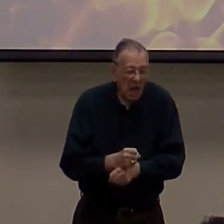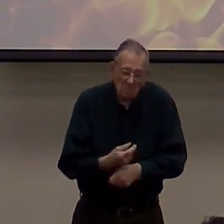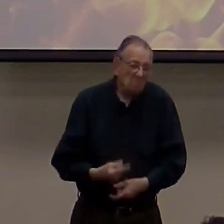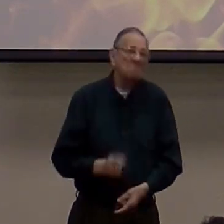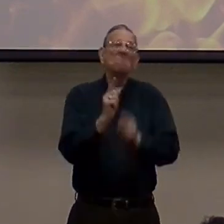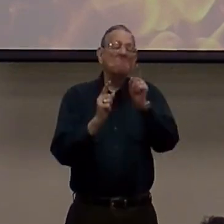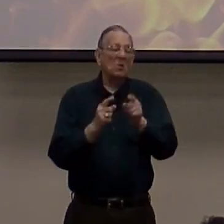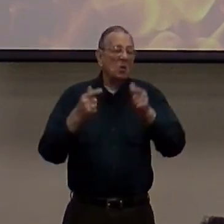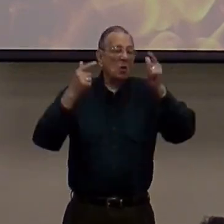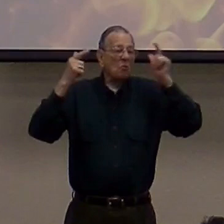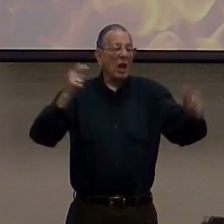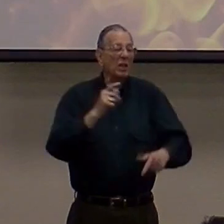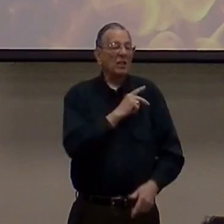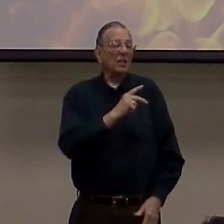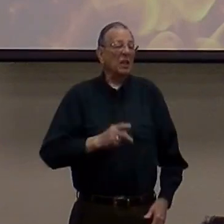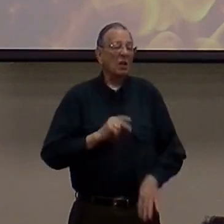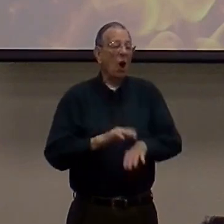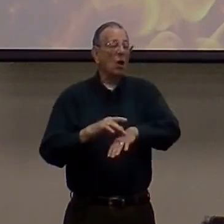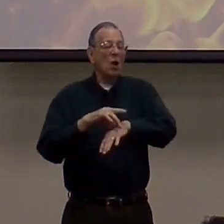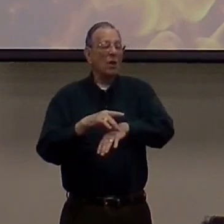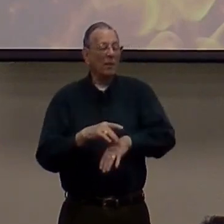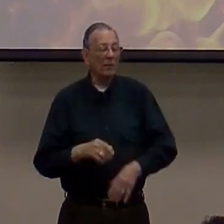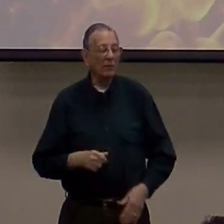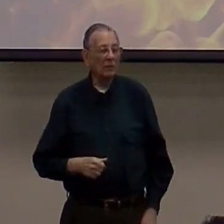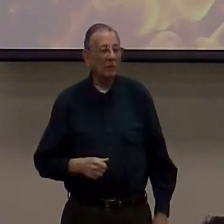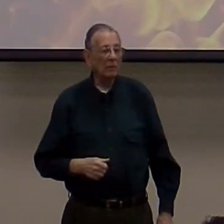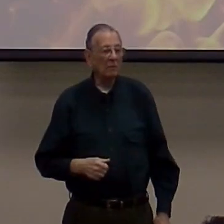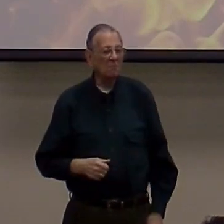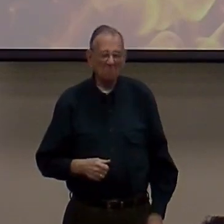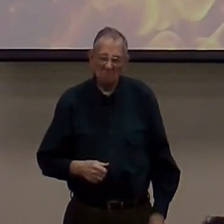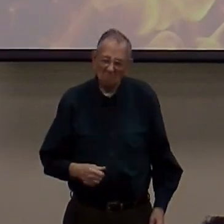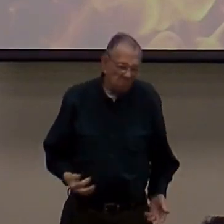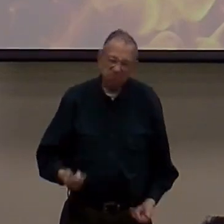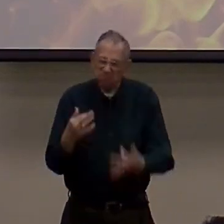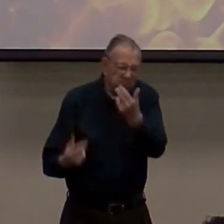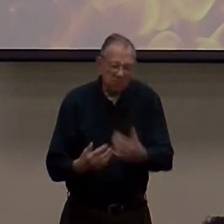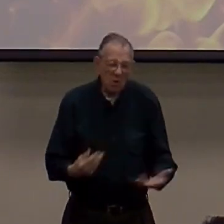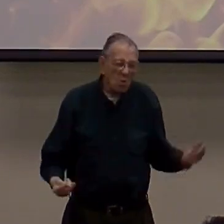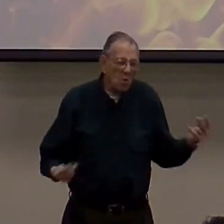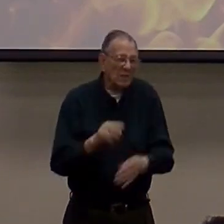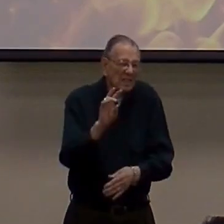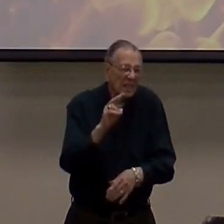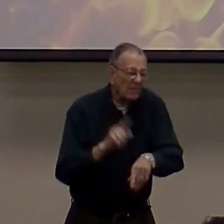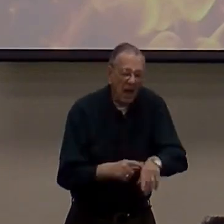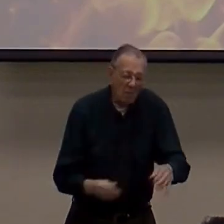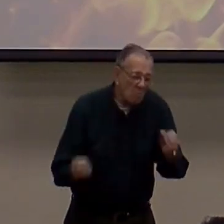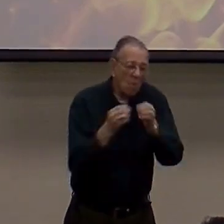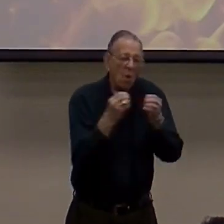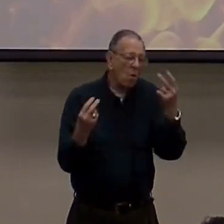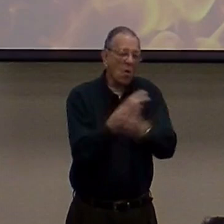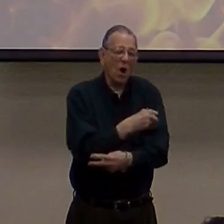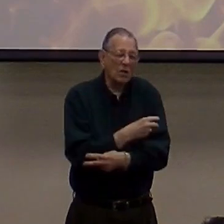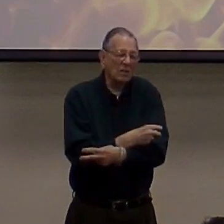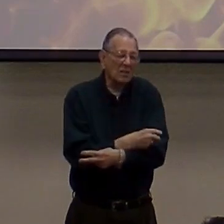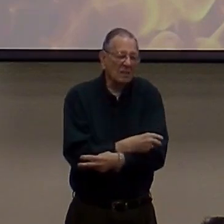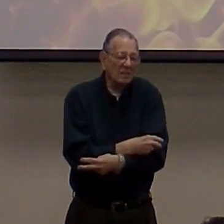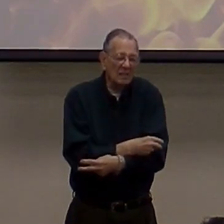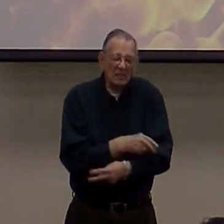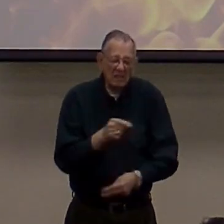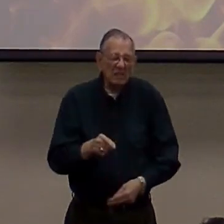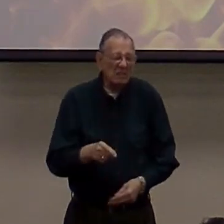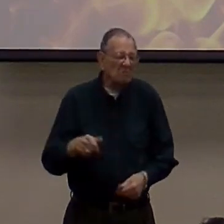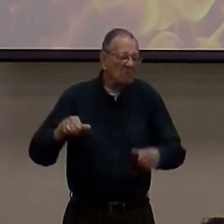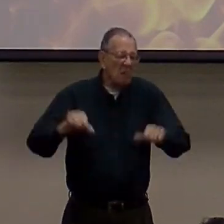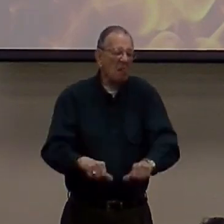the greatest king on earth? Heat it up, boys. 7 times hotter for these rebels, these dirt